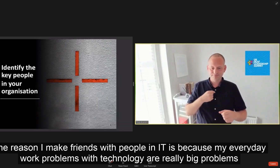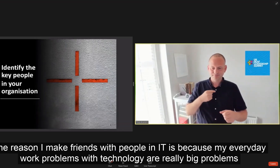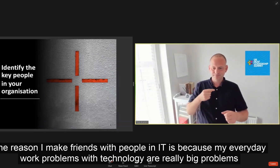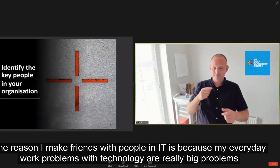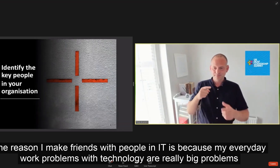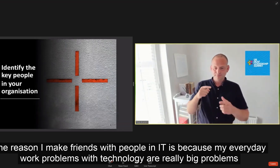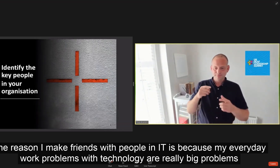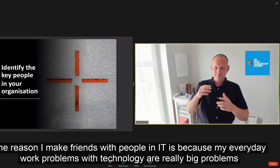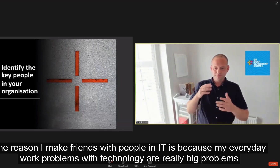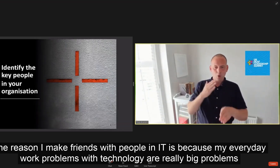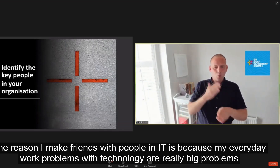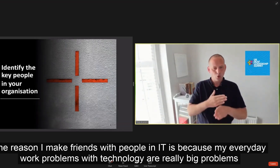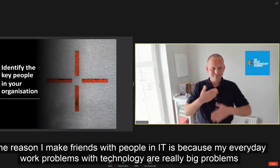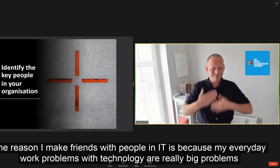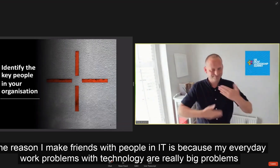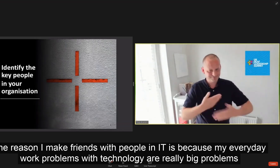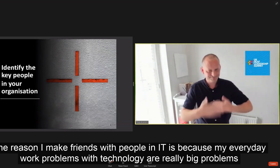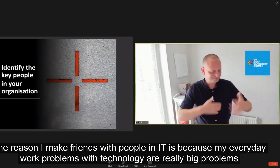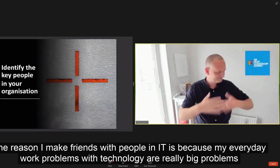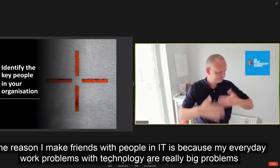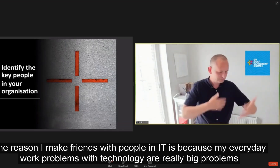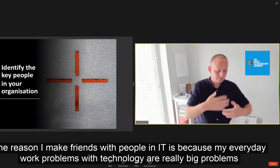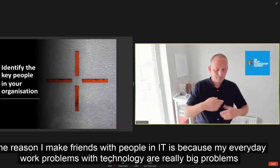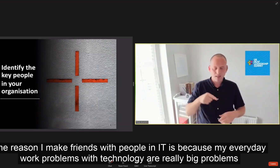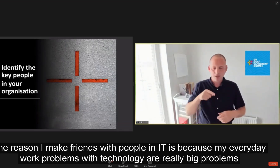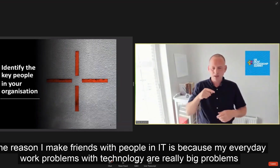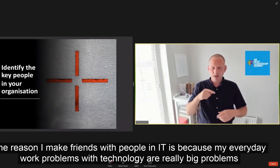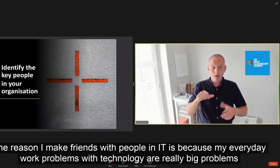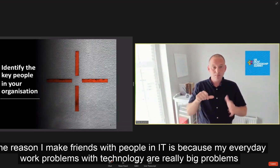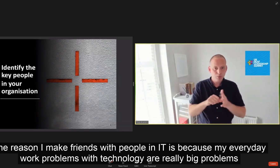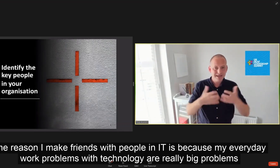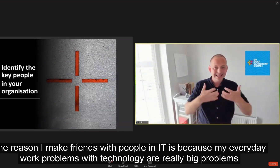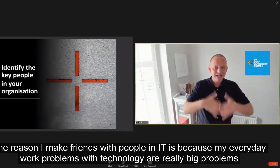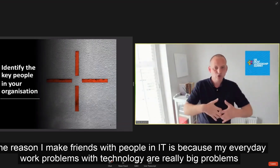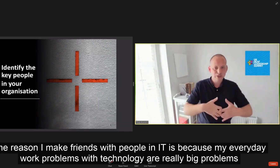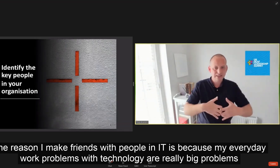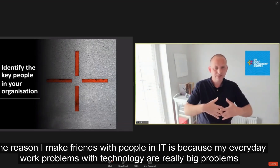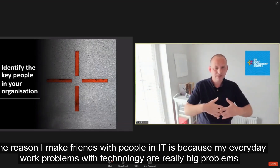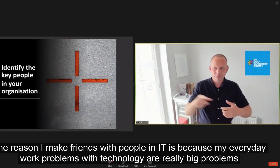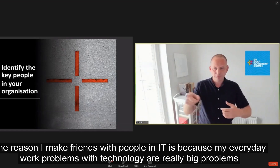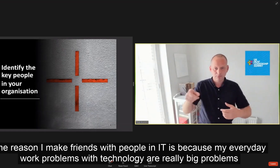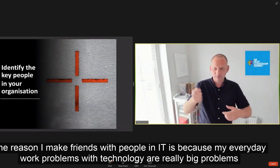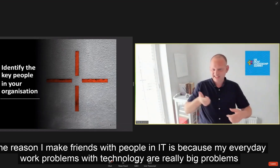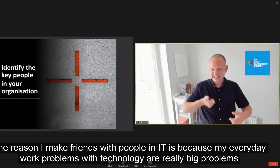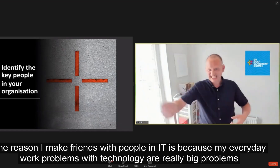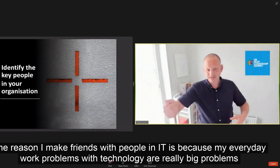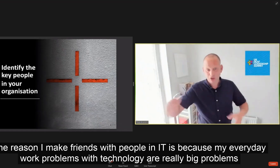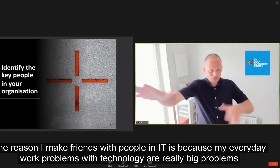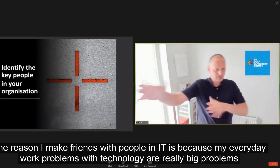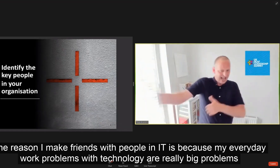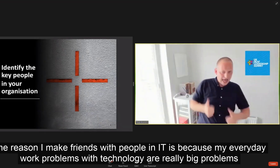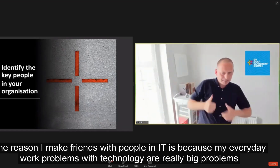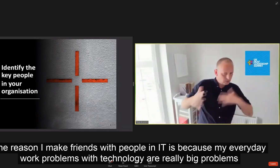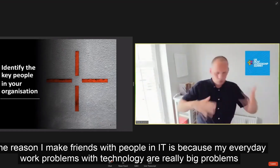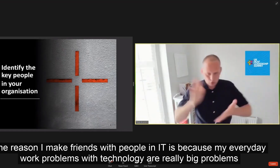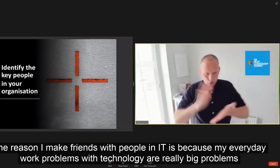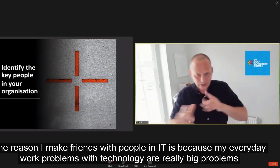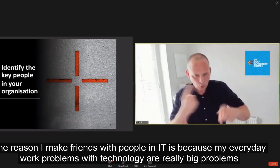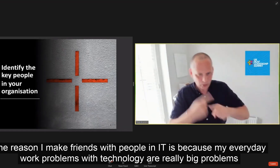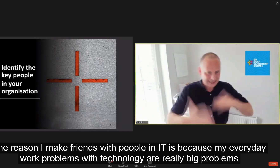reason I make friends with people in IT is because in my everyday work, problems with technology are really